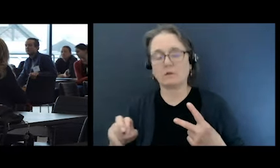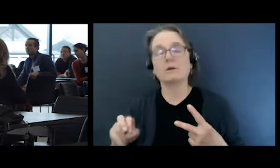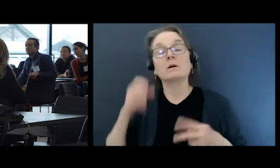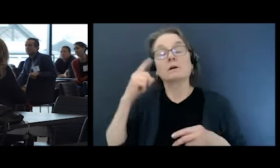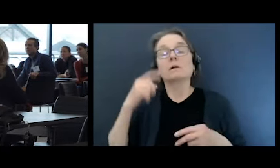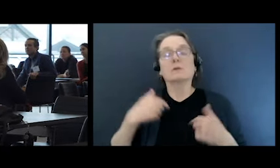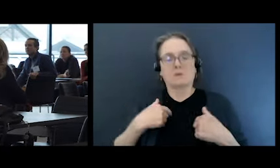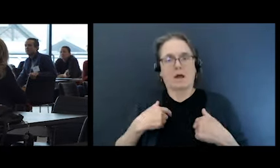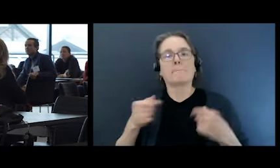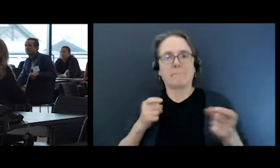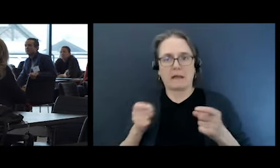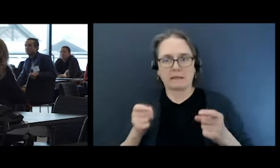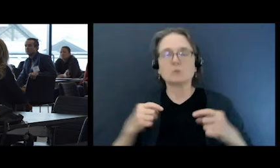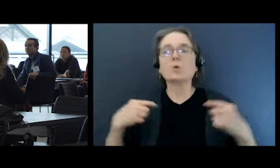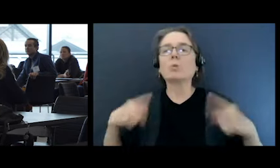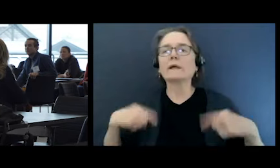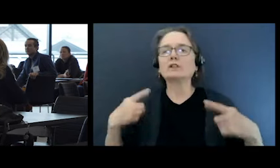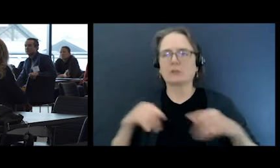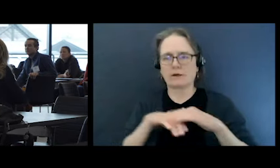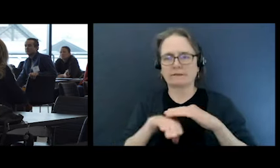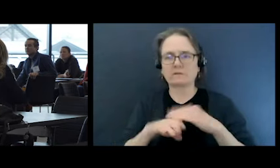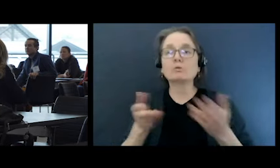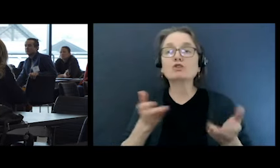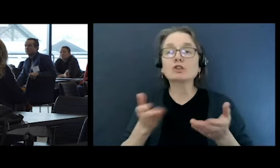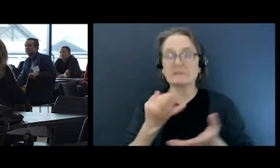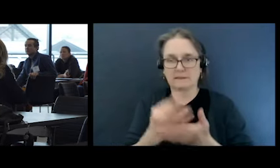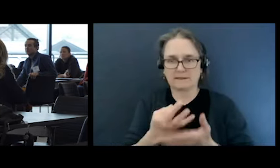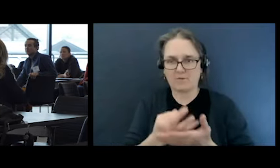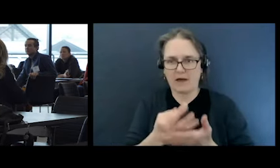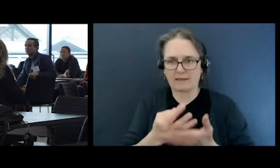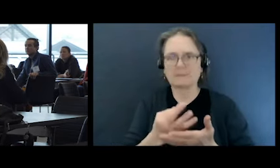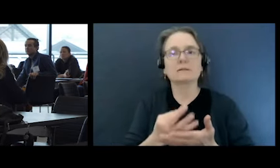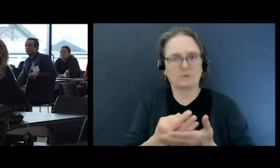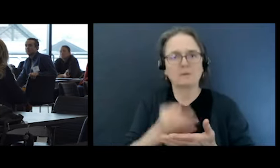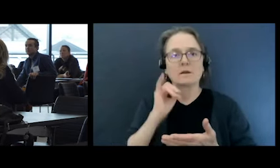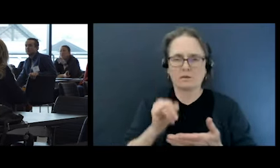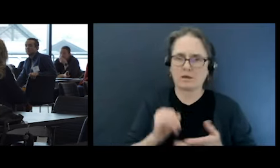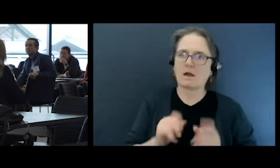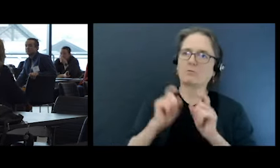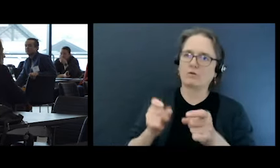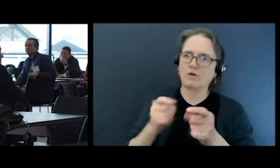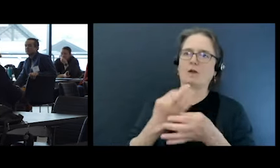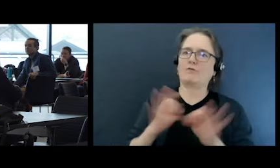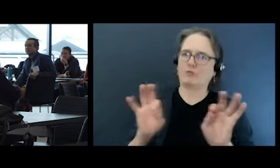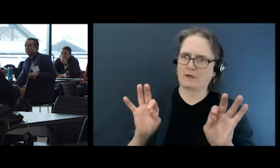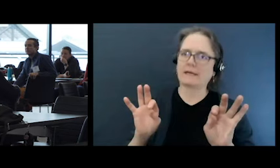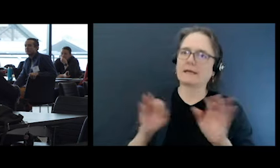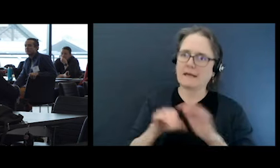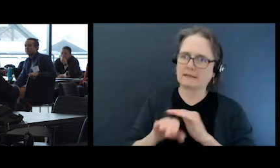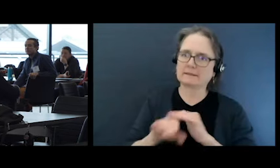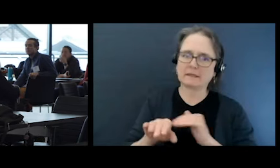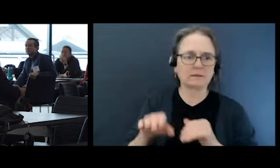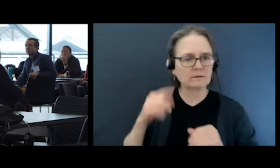Services Fund, which provides reimbursements for the higher operational costs associated